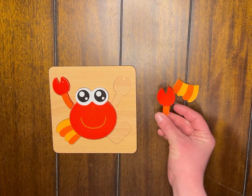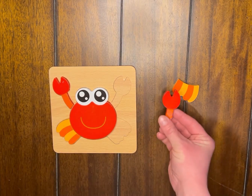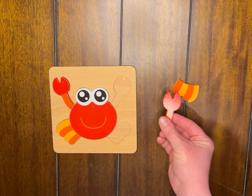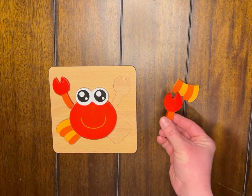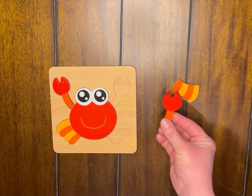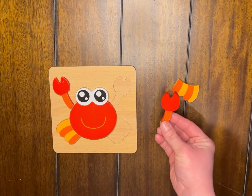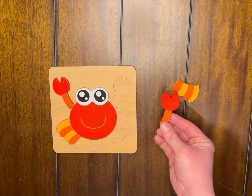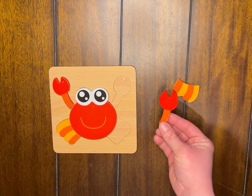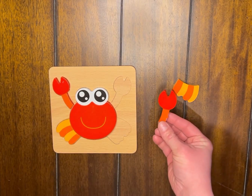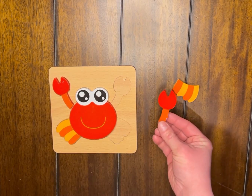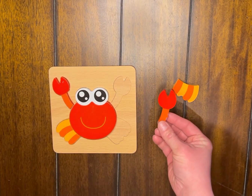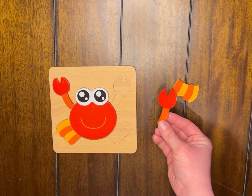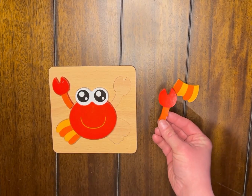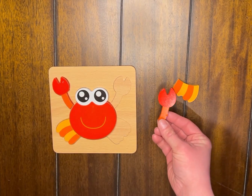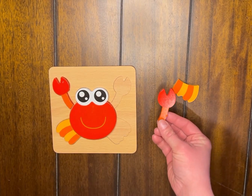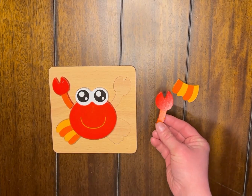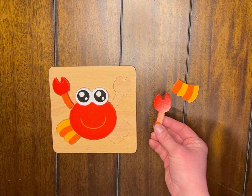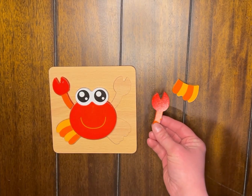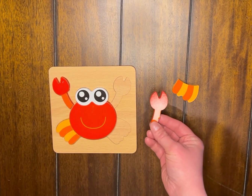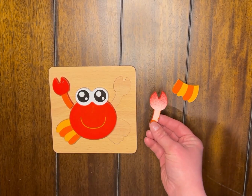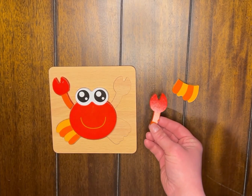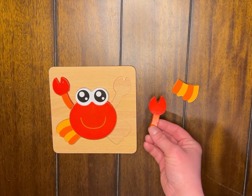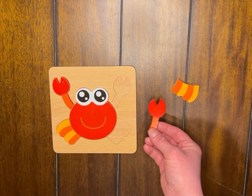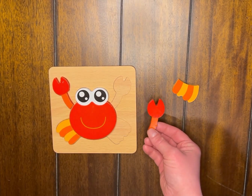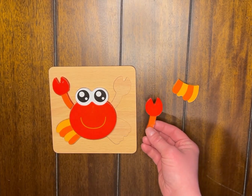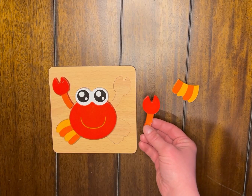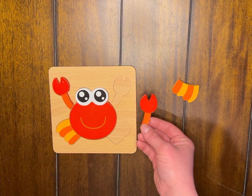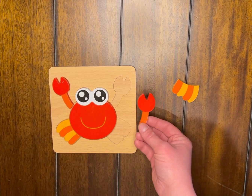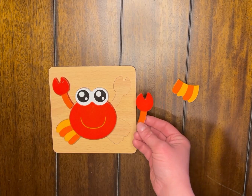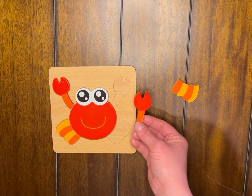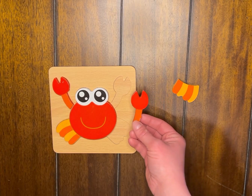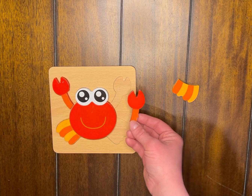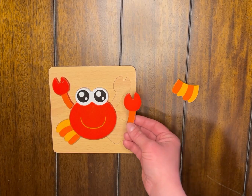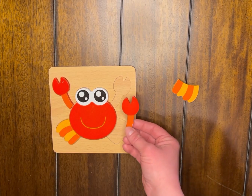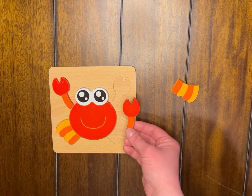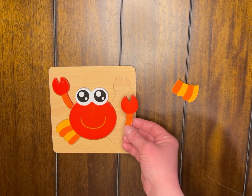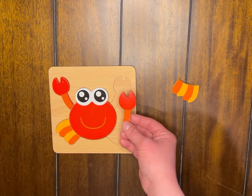other claw? Let's find out where it goes.